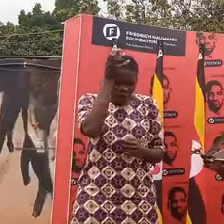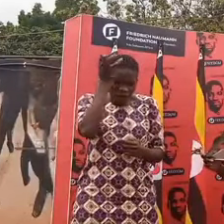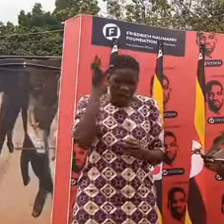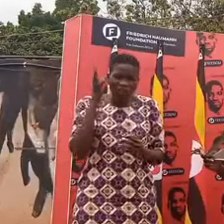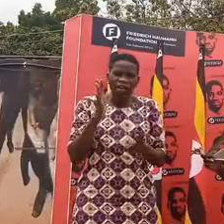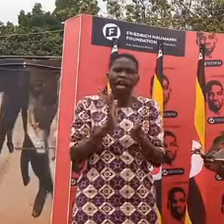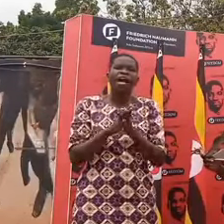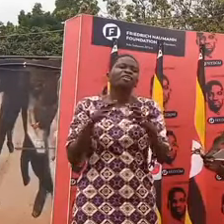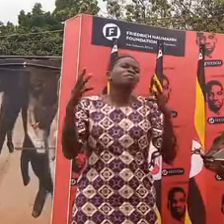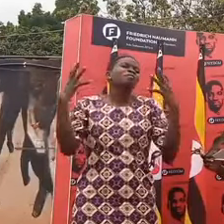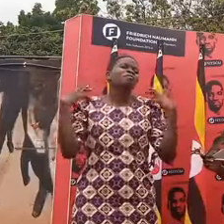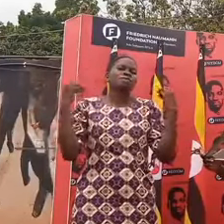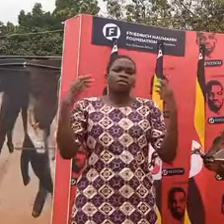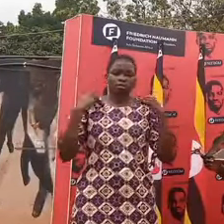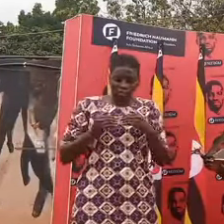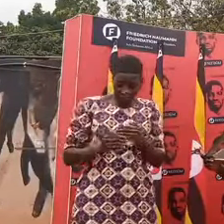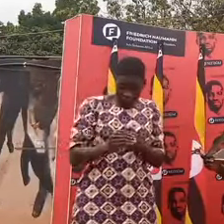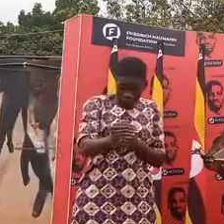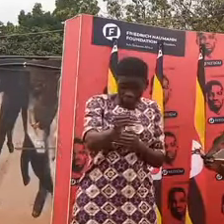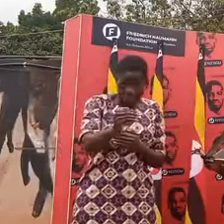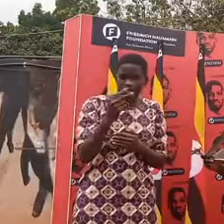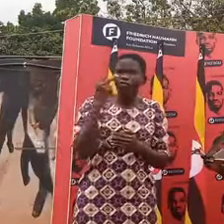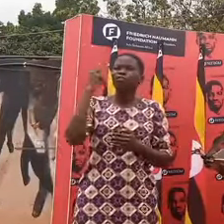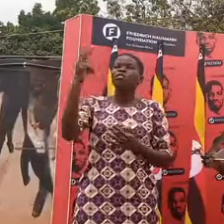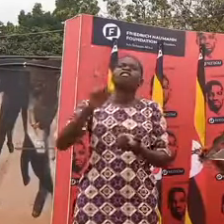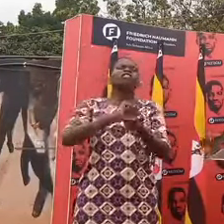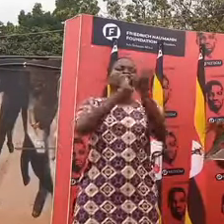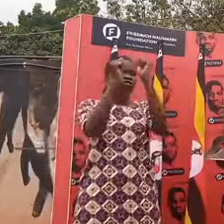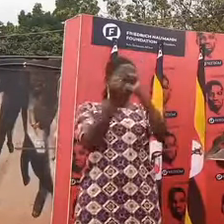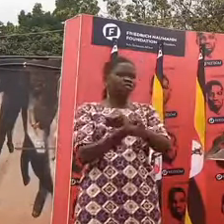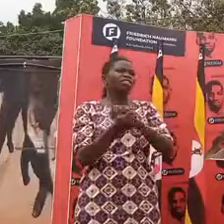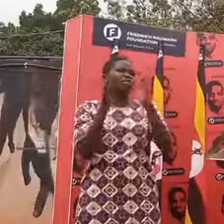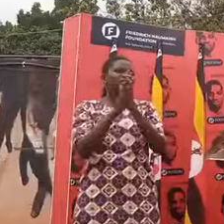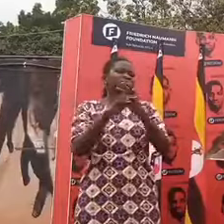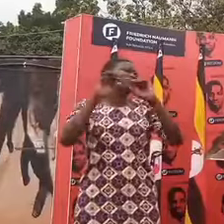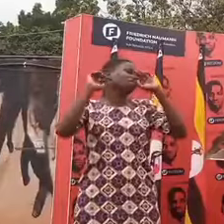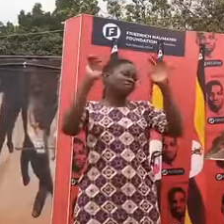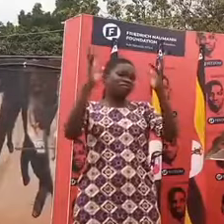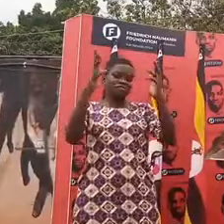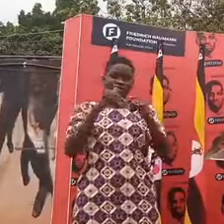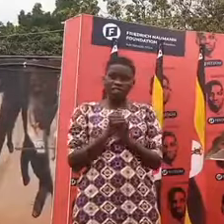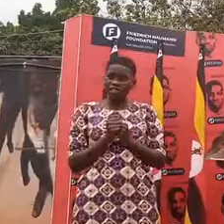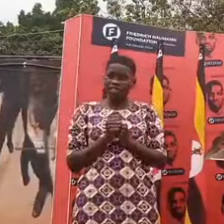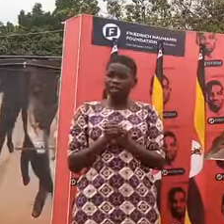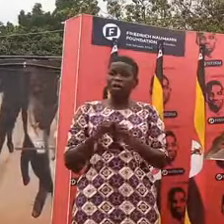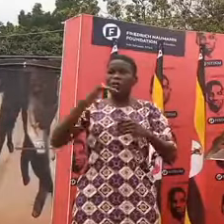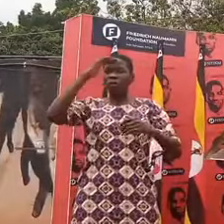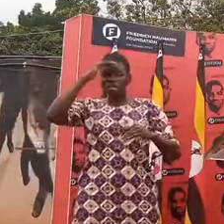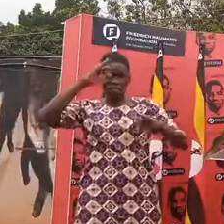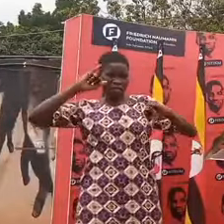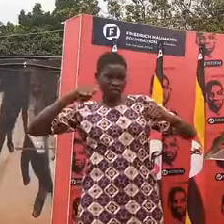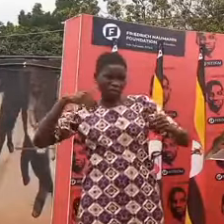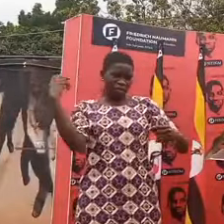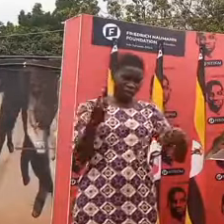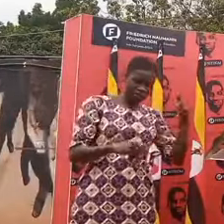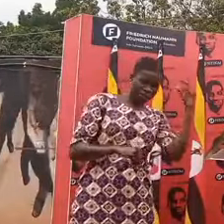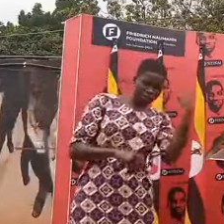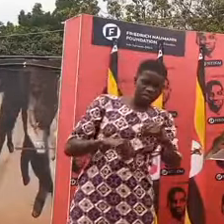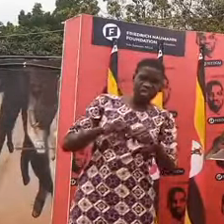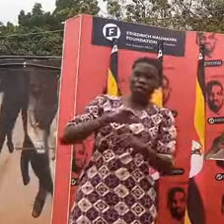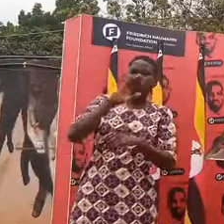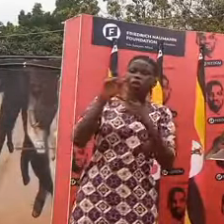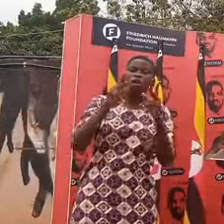into practice. And because by this brutality, everybody is affected